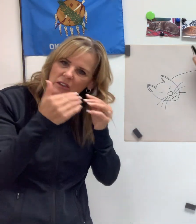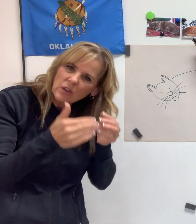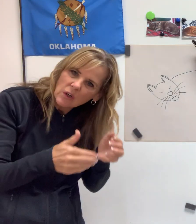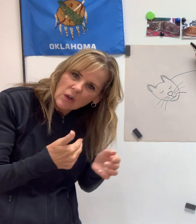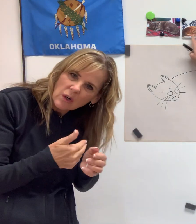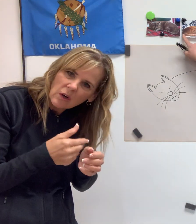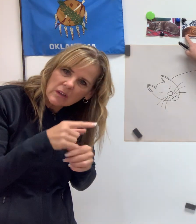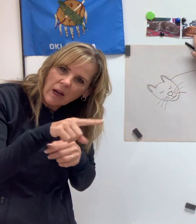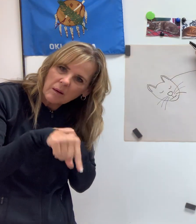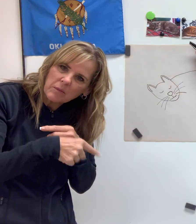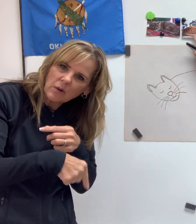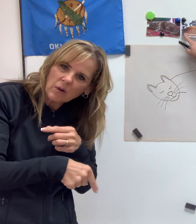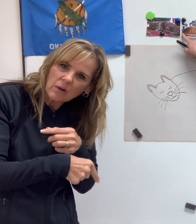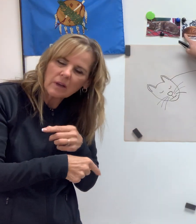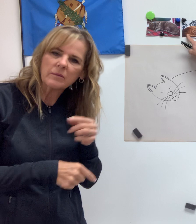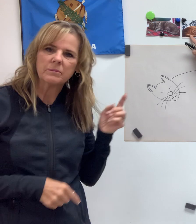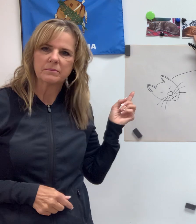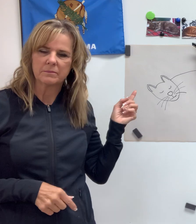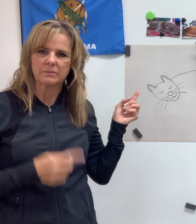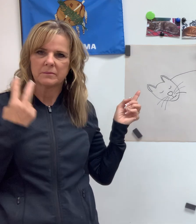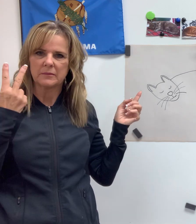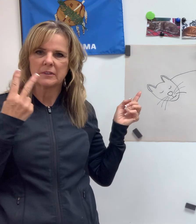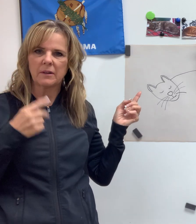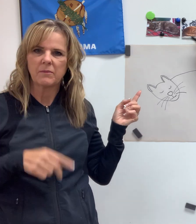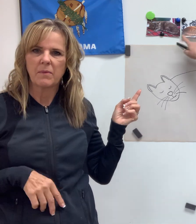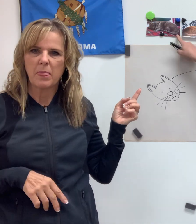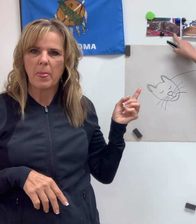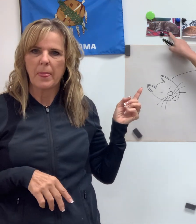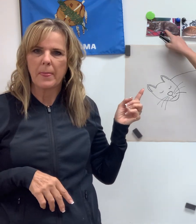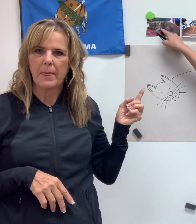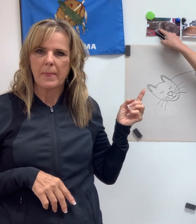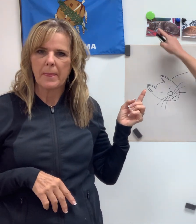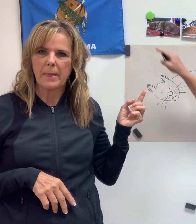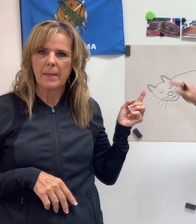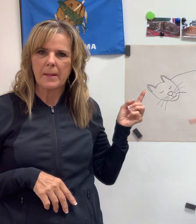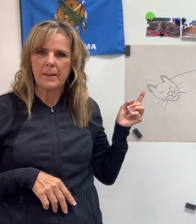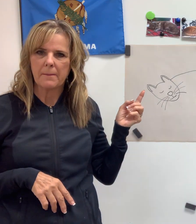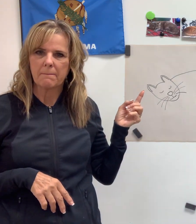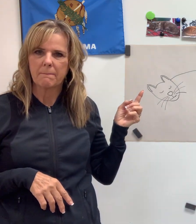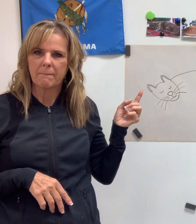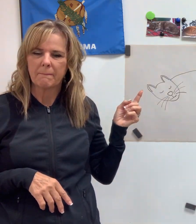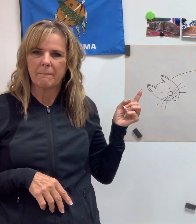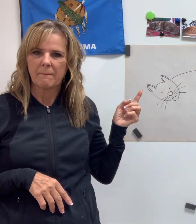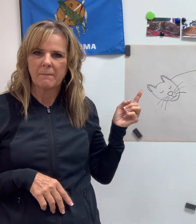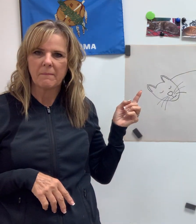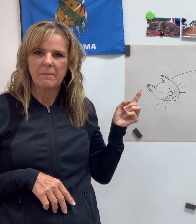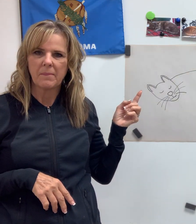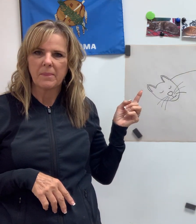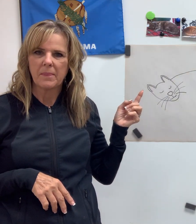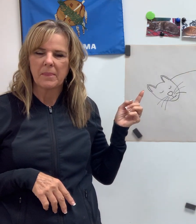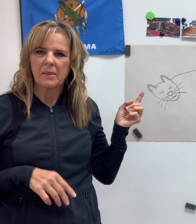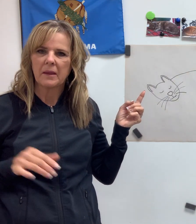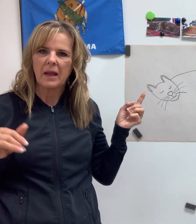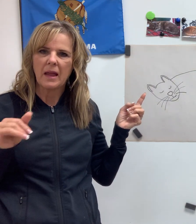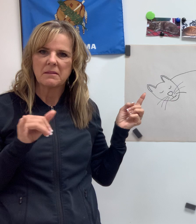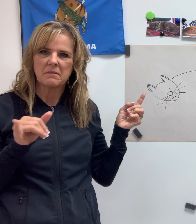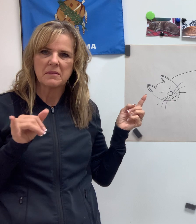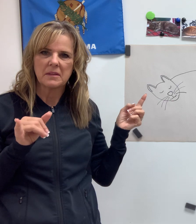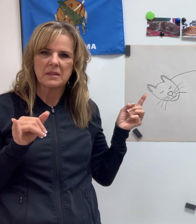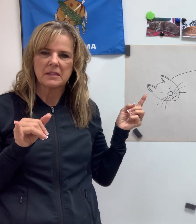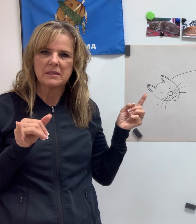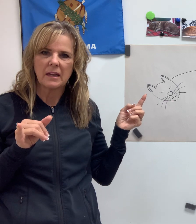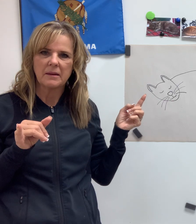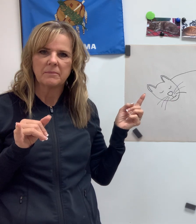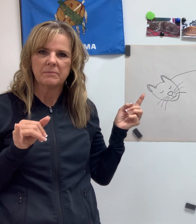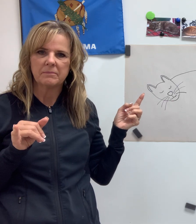with their tail all curved around the body. And see how the tail just goes right up towards the face on these pictures? So we're gonna do the same thing. I'm